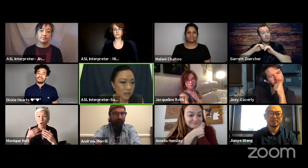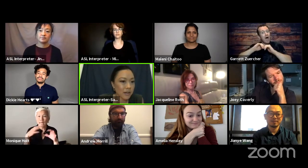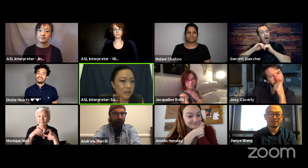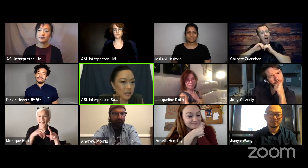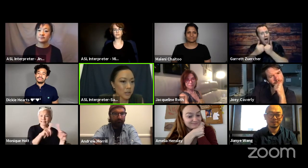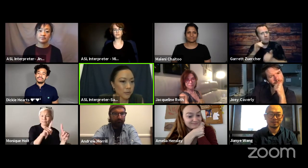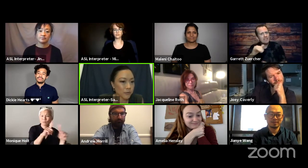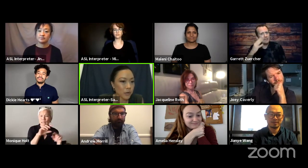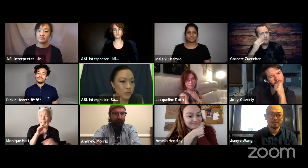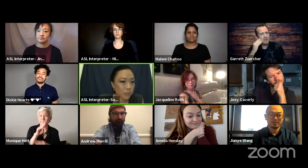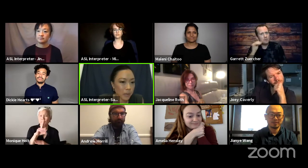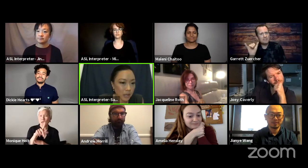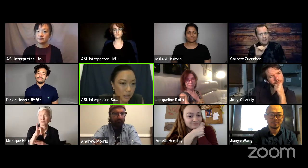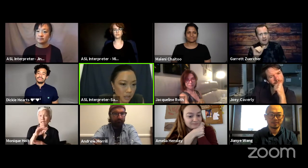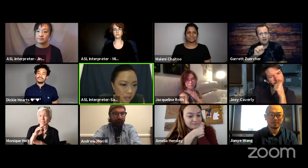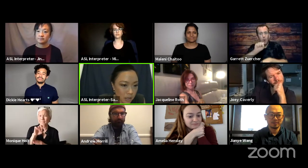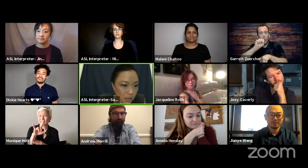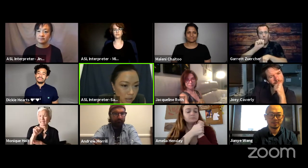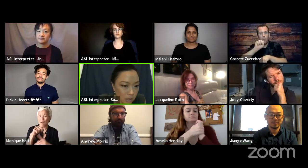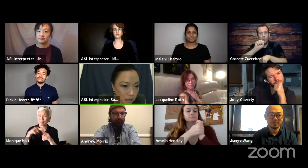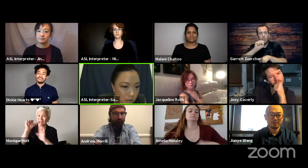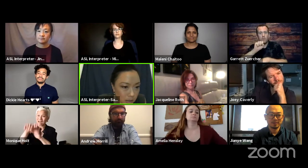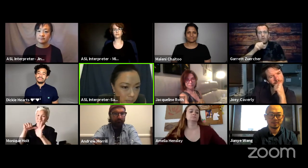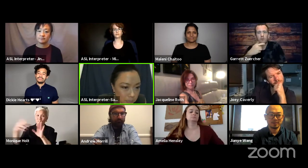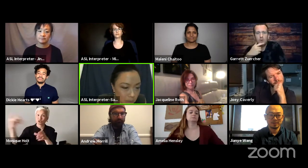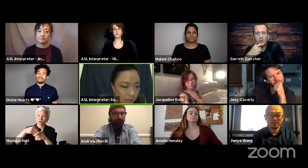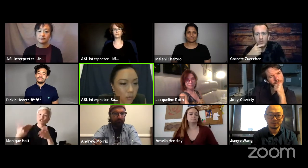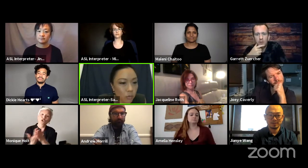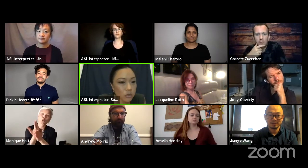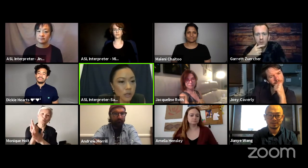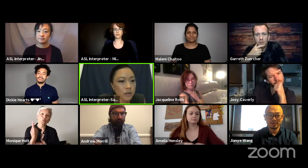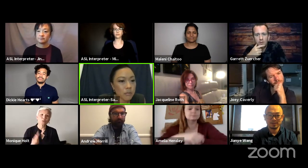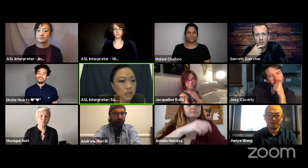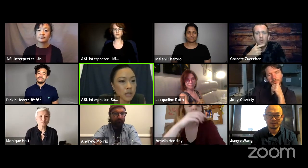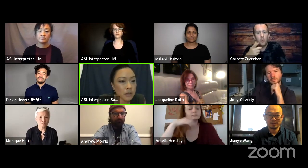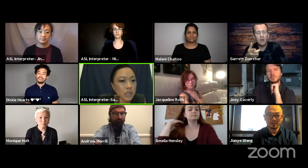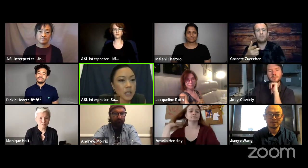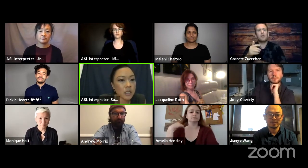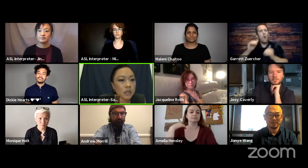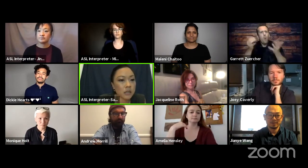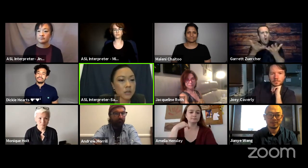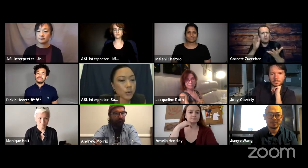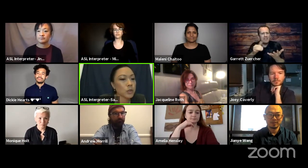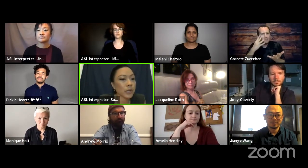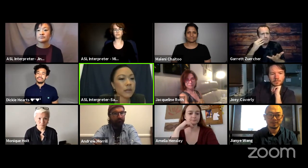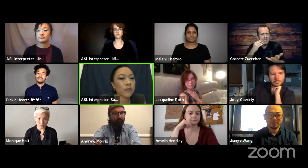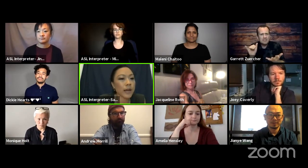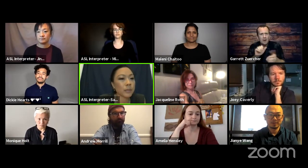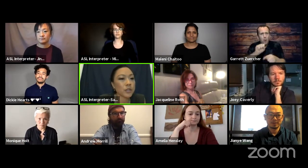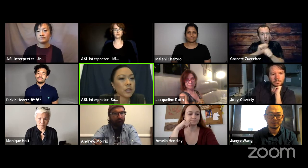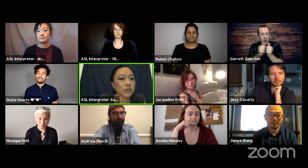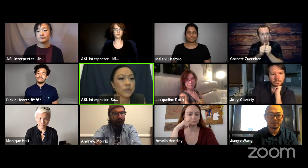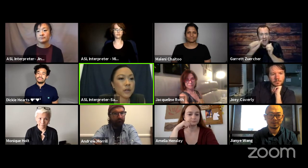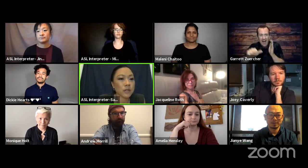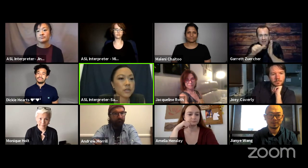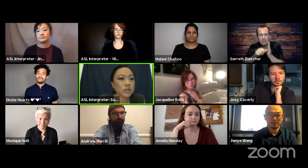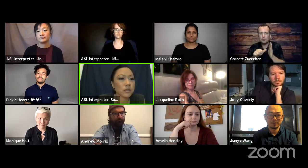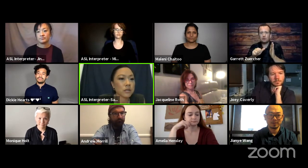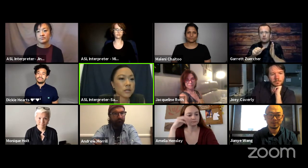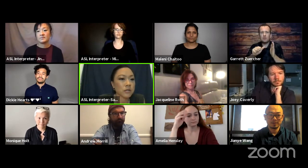Yes, this was a first for me. I had worked with other multimedia tools, but for animation, it was a first.